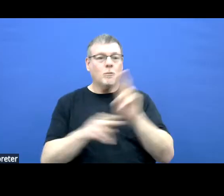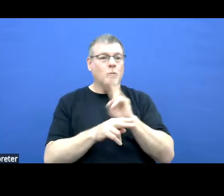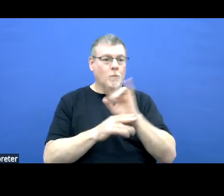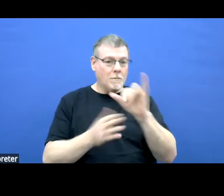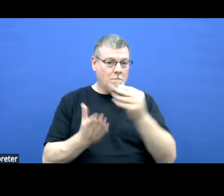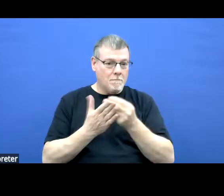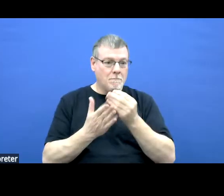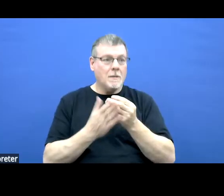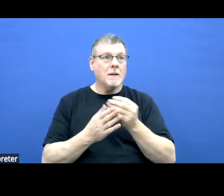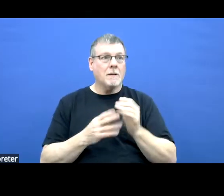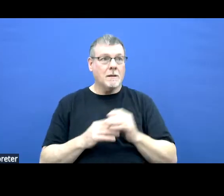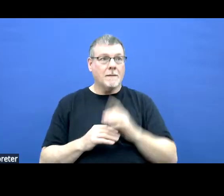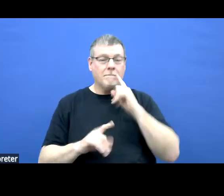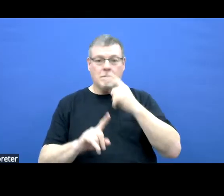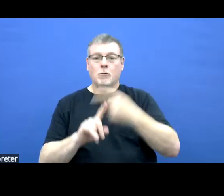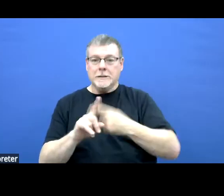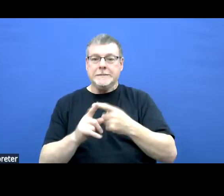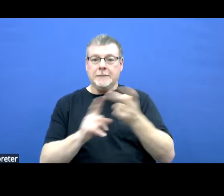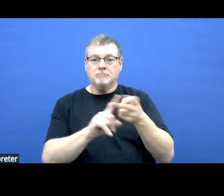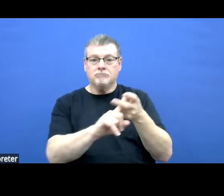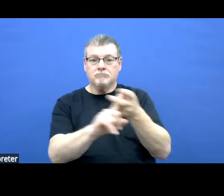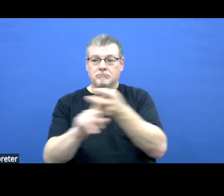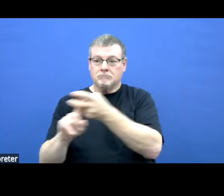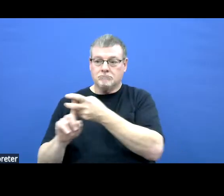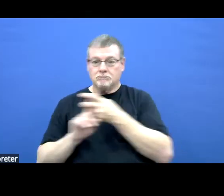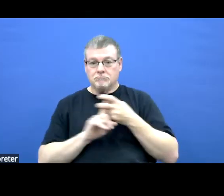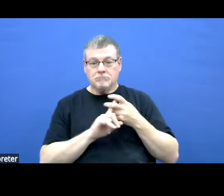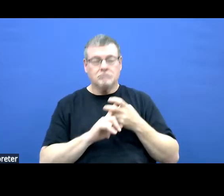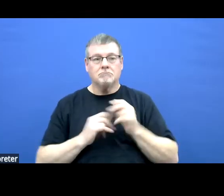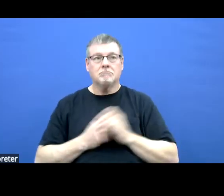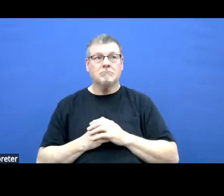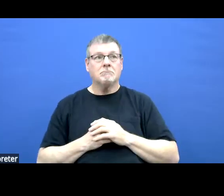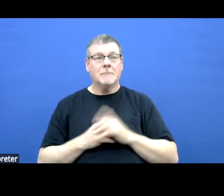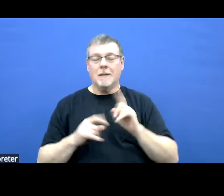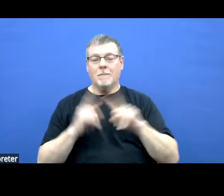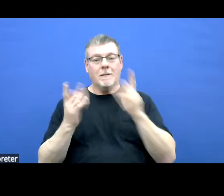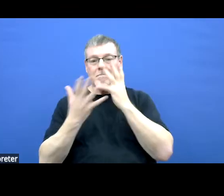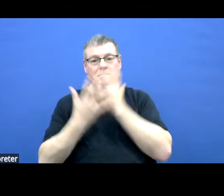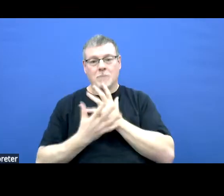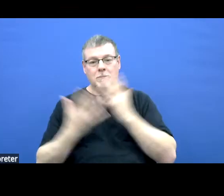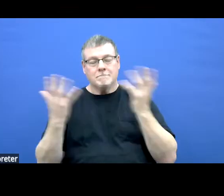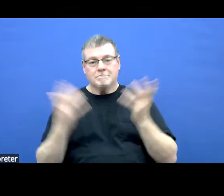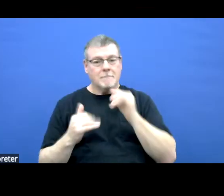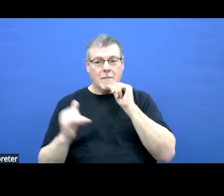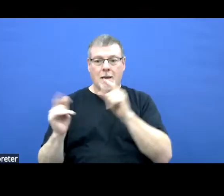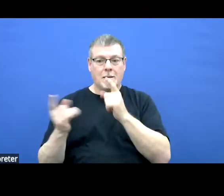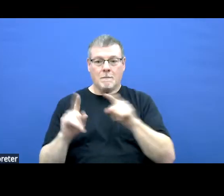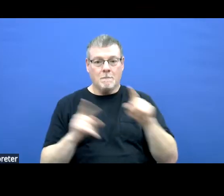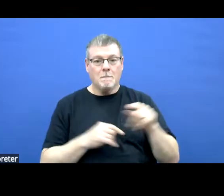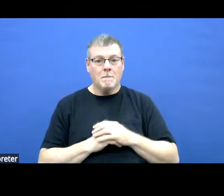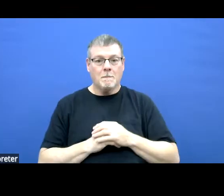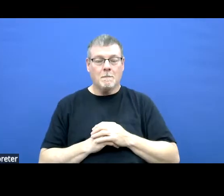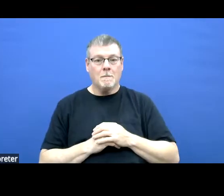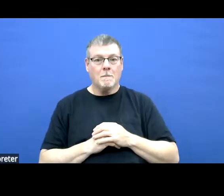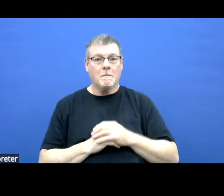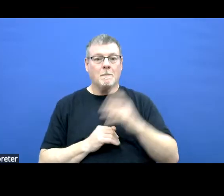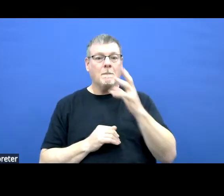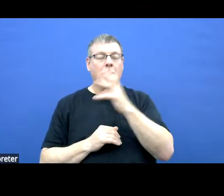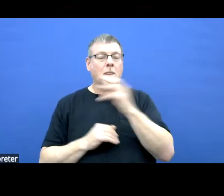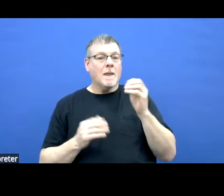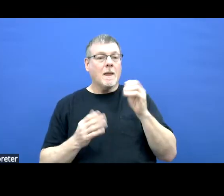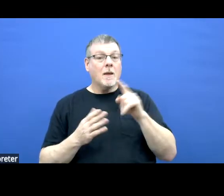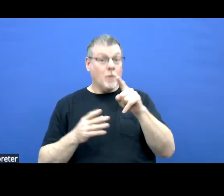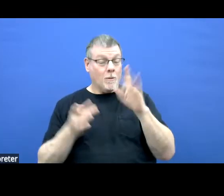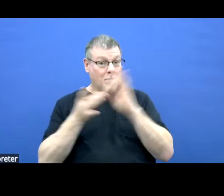well with new tenant deals to try and incentivize tenants to come. And unfortunately, that didn't happen. And it was mentioned